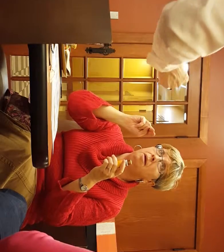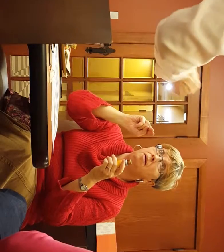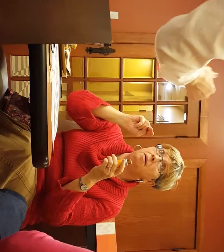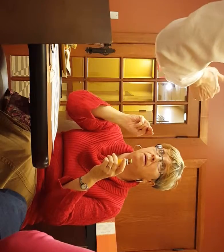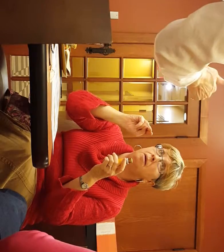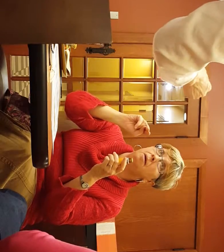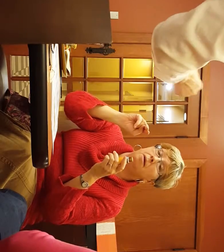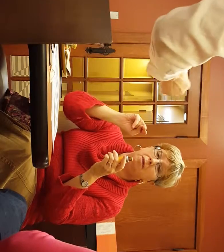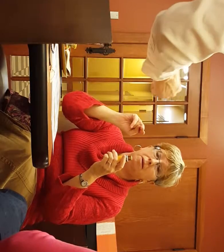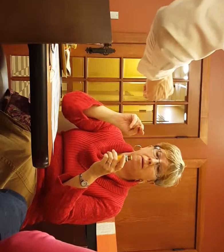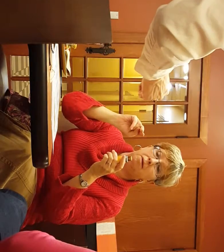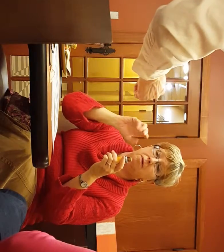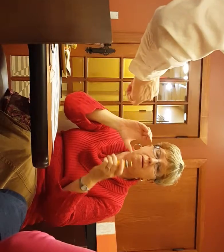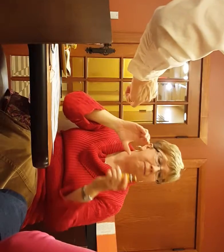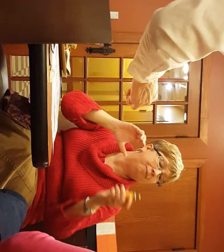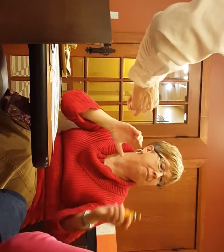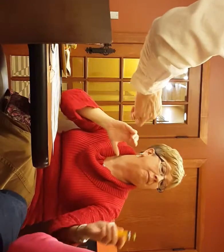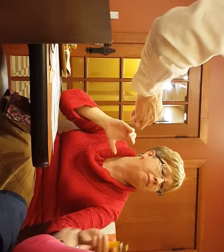the first one. Peppermint.